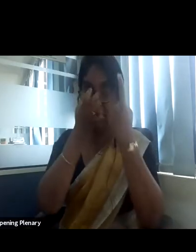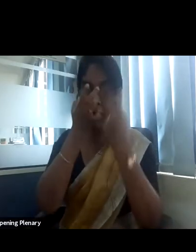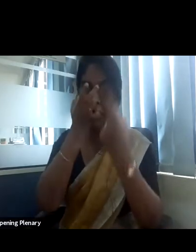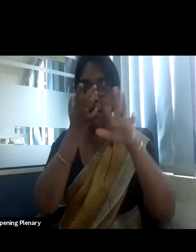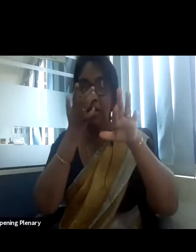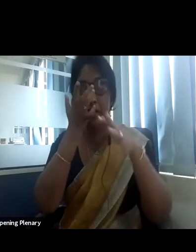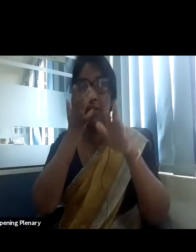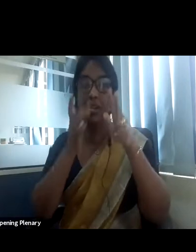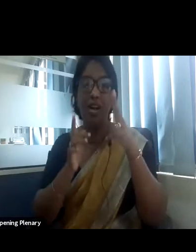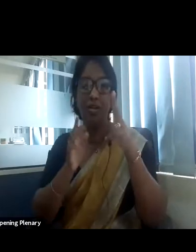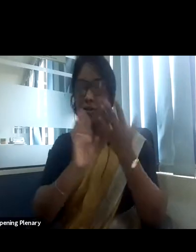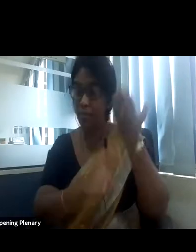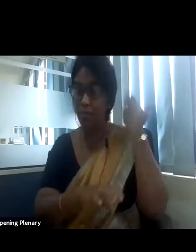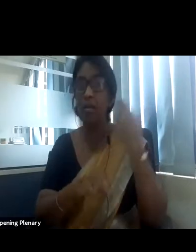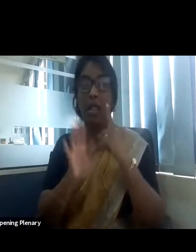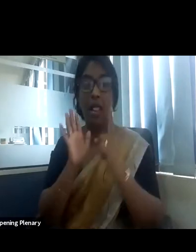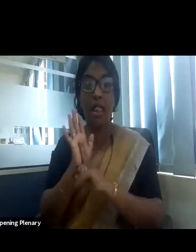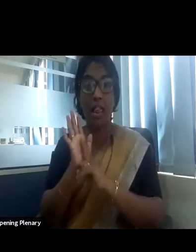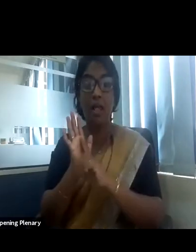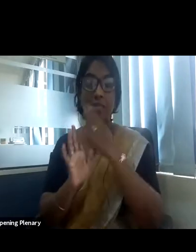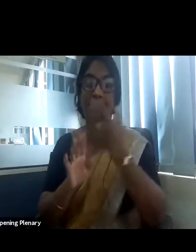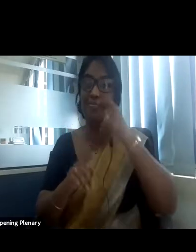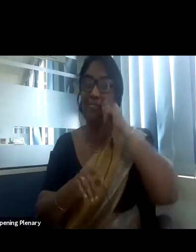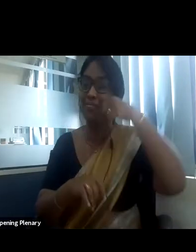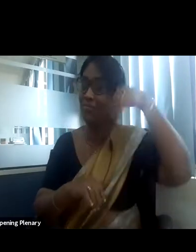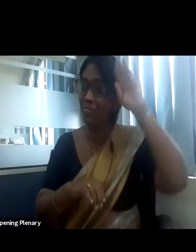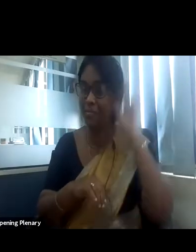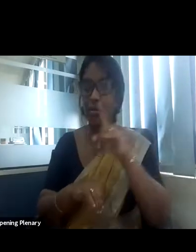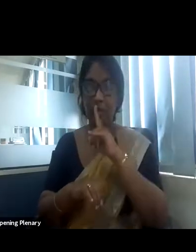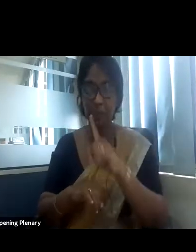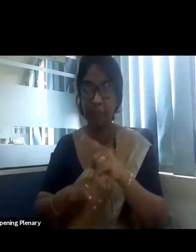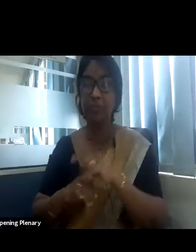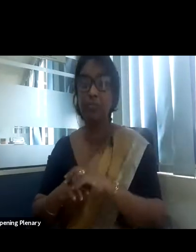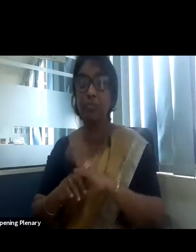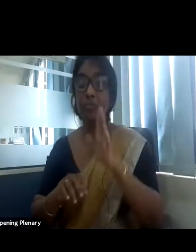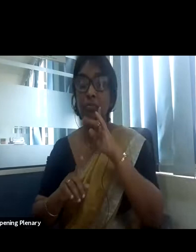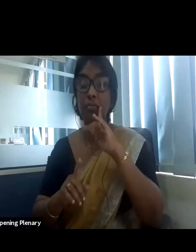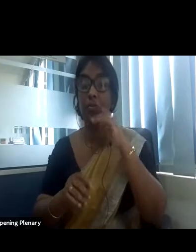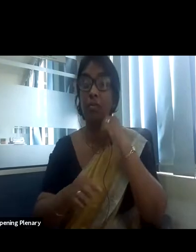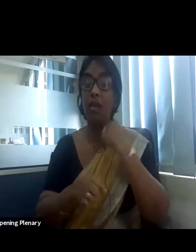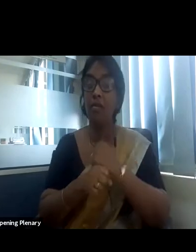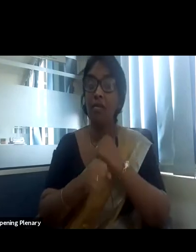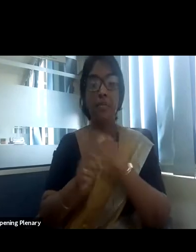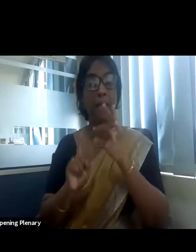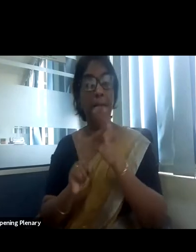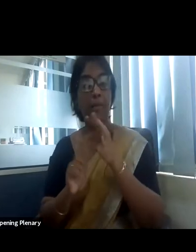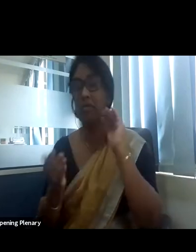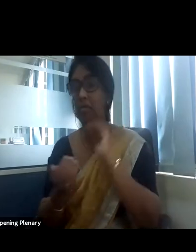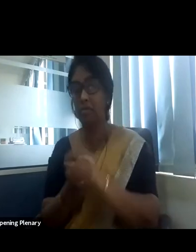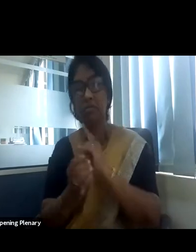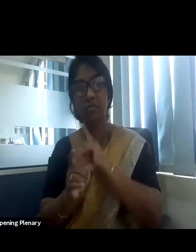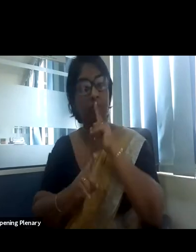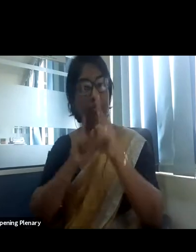popularized the concept of public-private partnerships by even questioning the previously dominant Keynesian